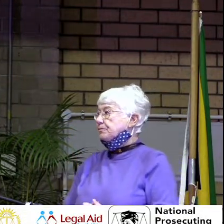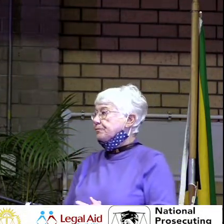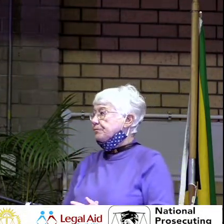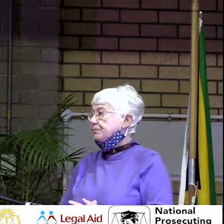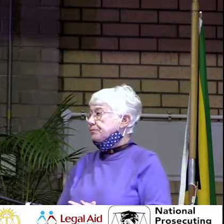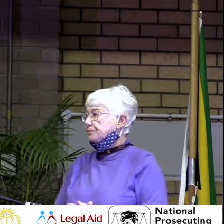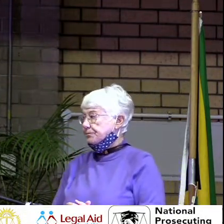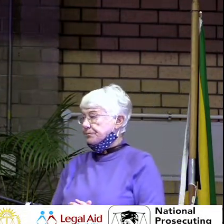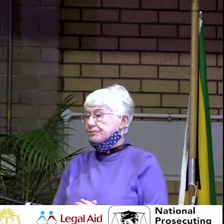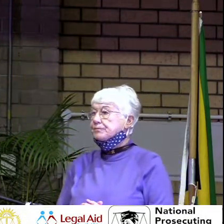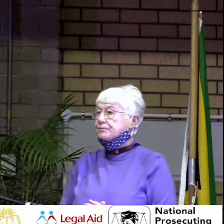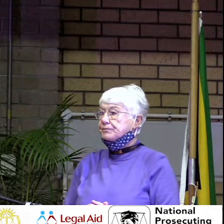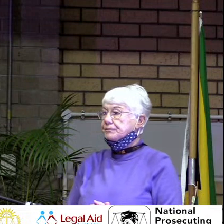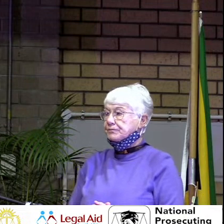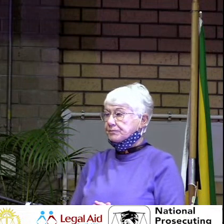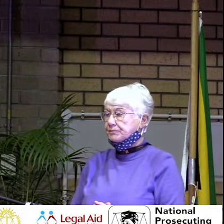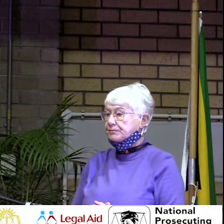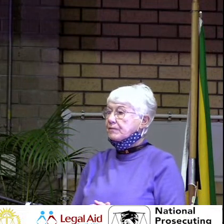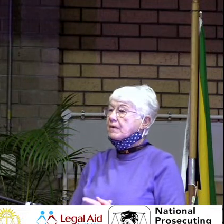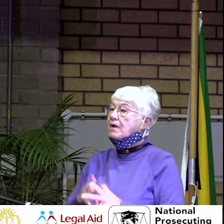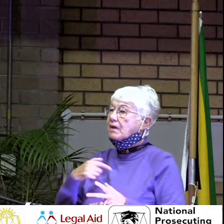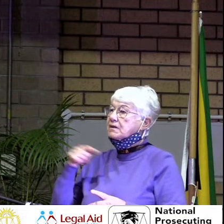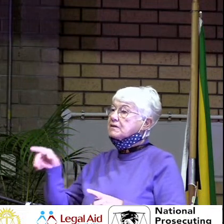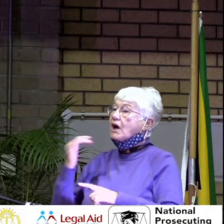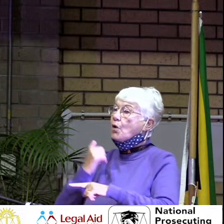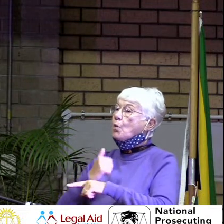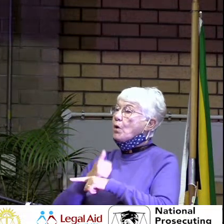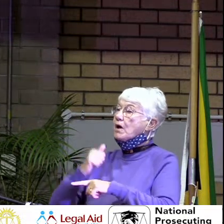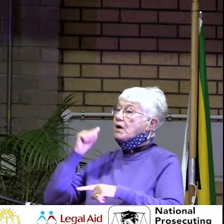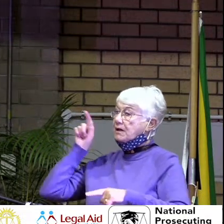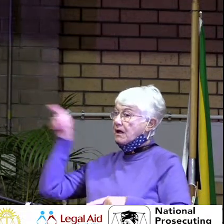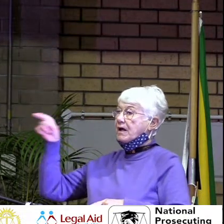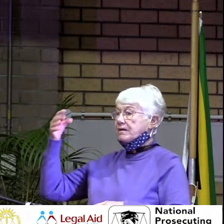our work as the Department of Correctional Services.